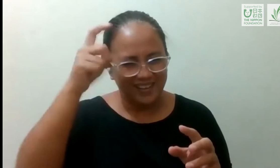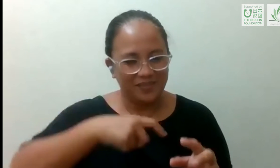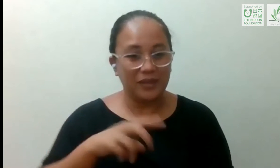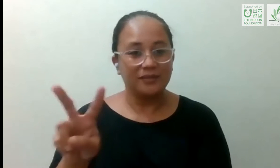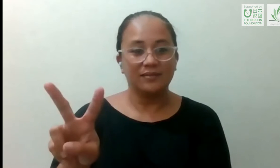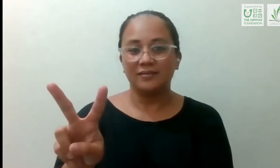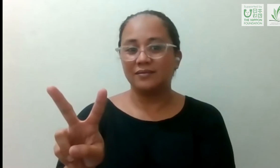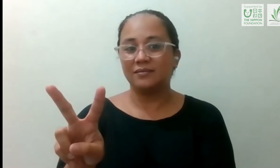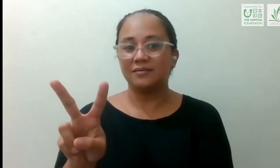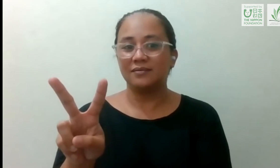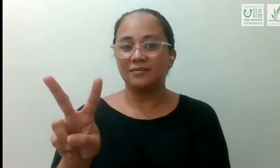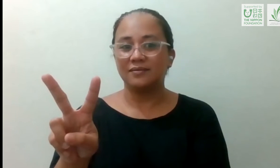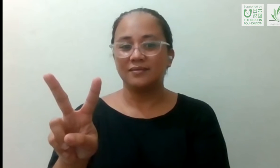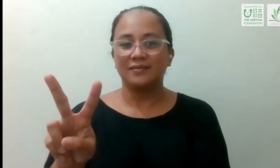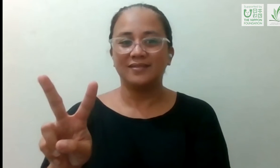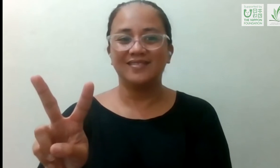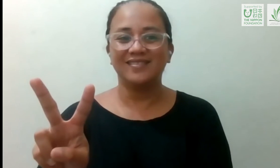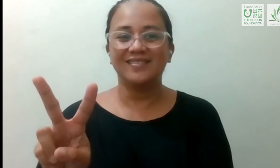right.